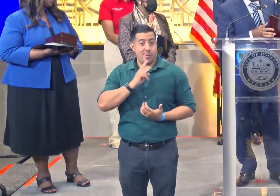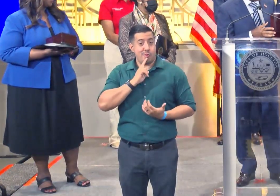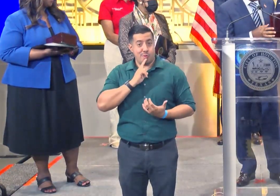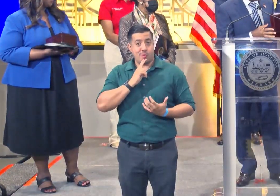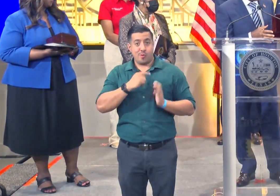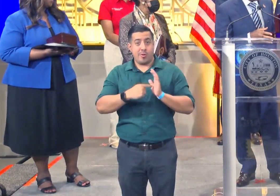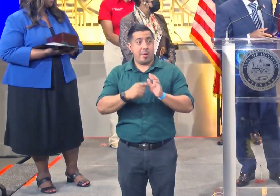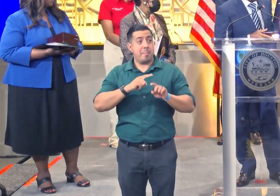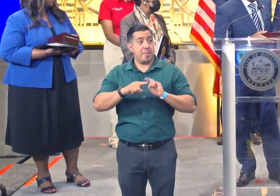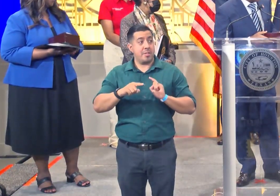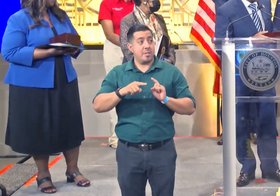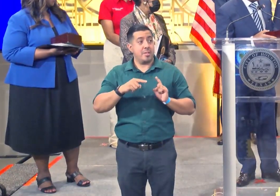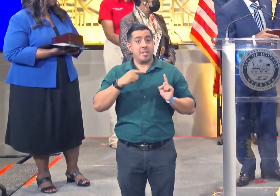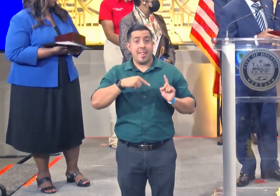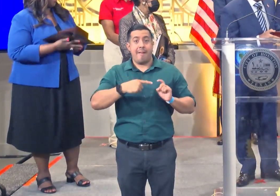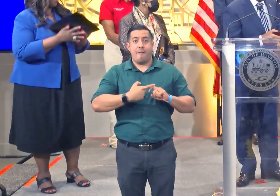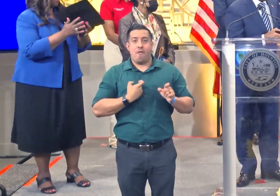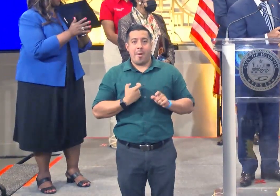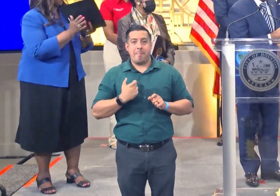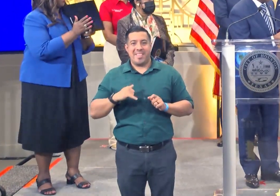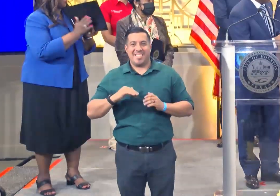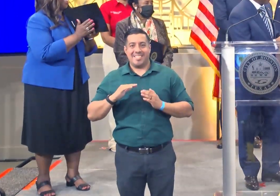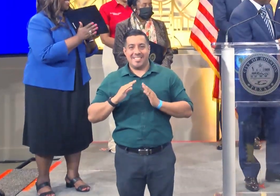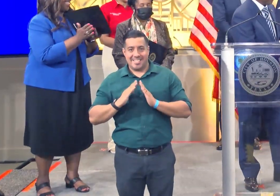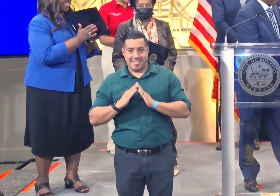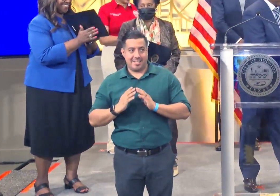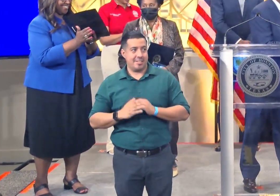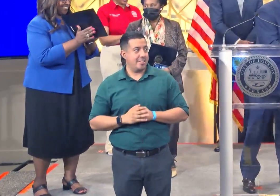But this one is from the city. Okay.